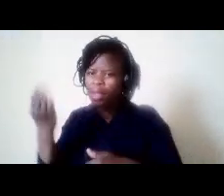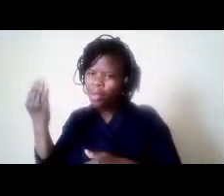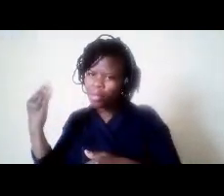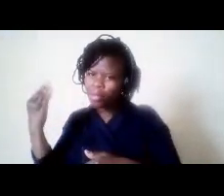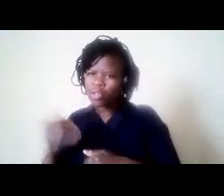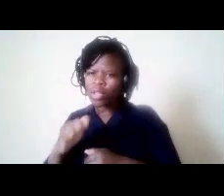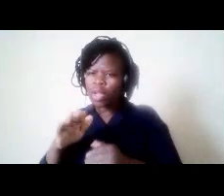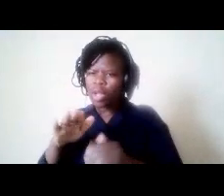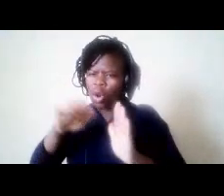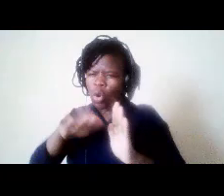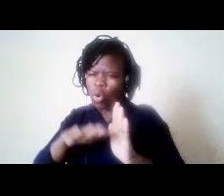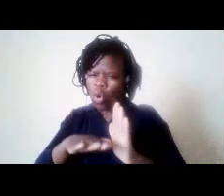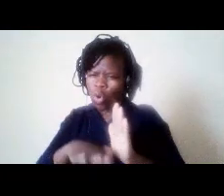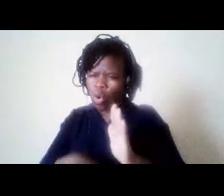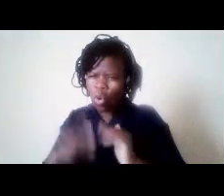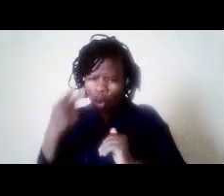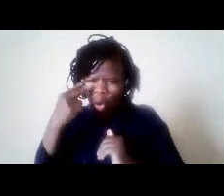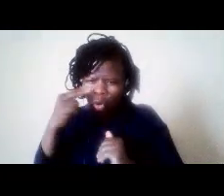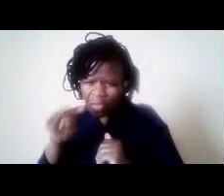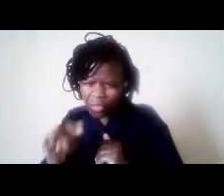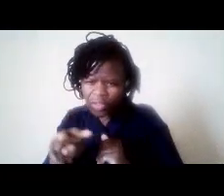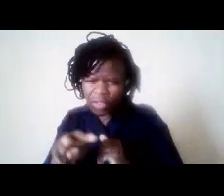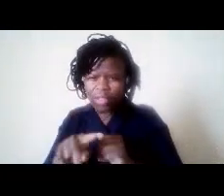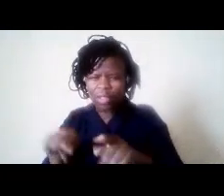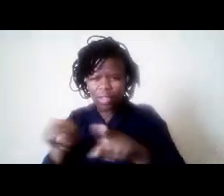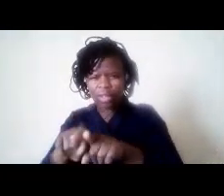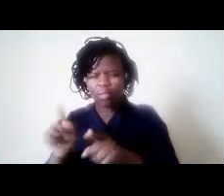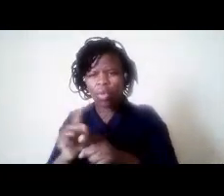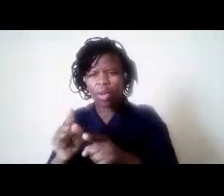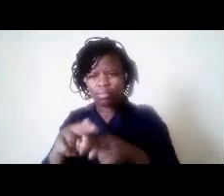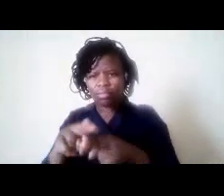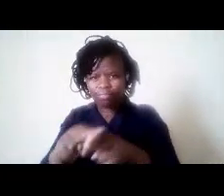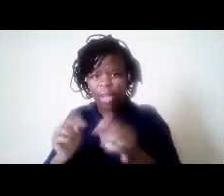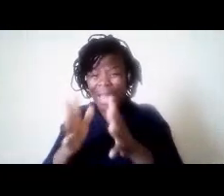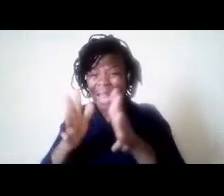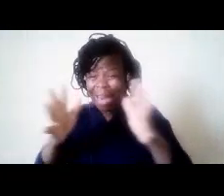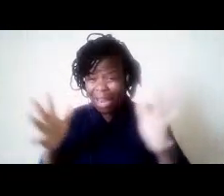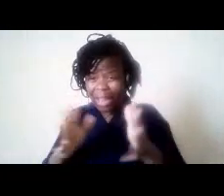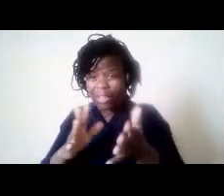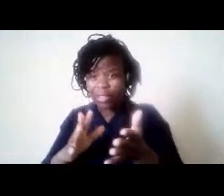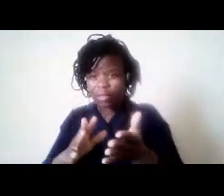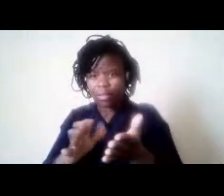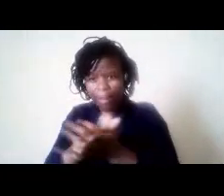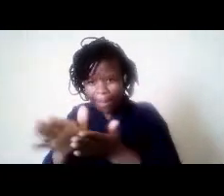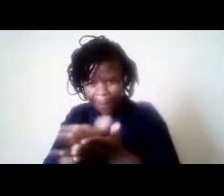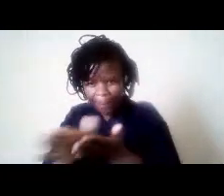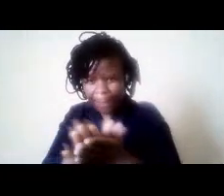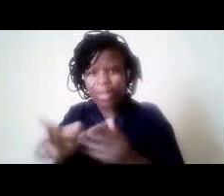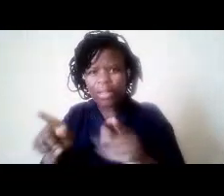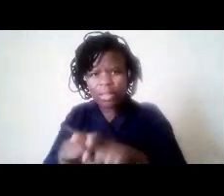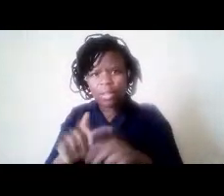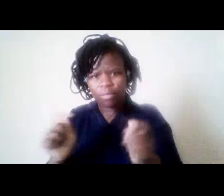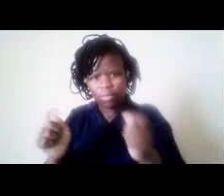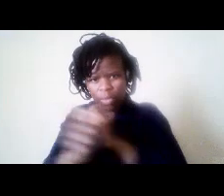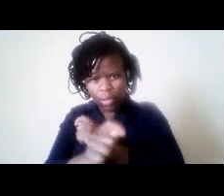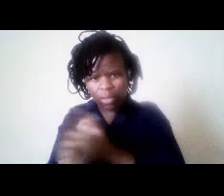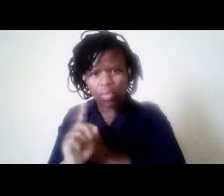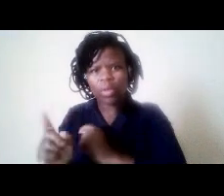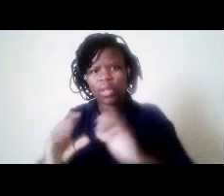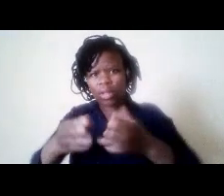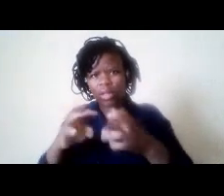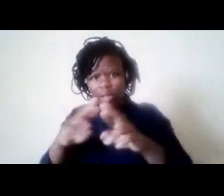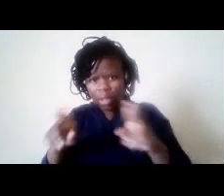learning and teaching and support materials such as large print, things have changed in terms of his experience in the classroom now. And because